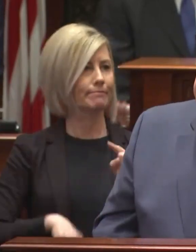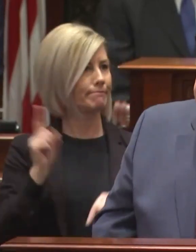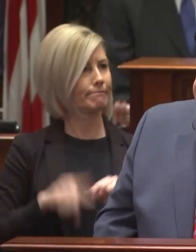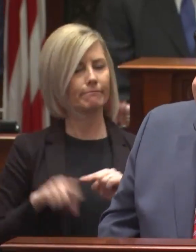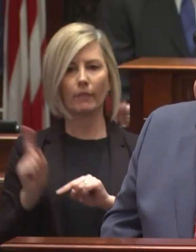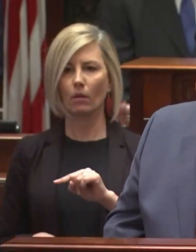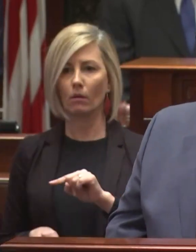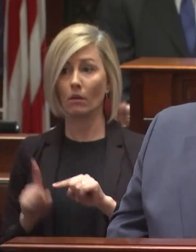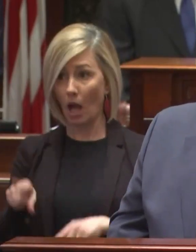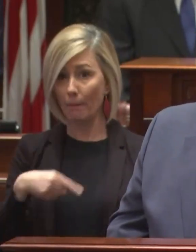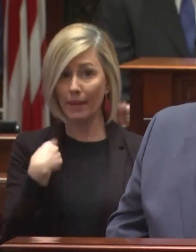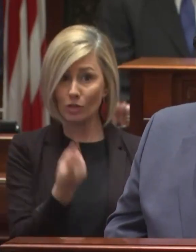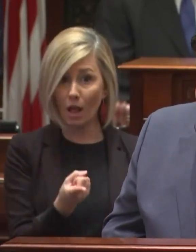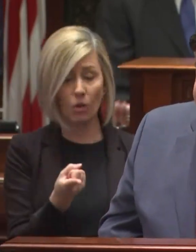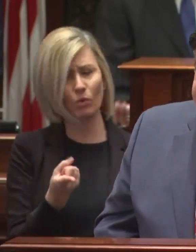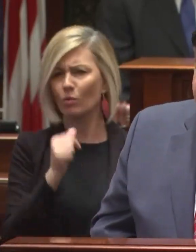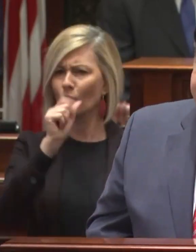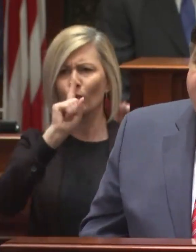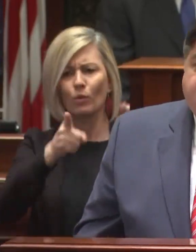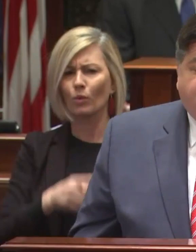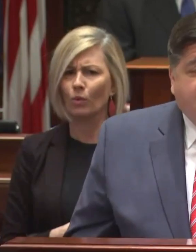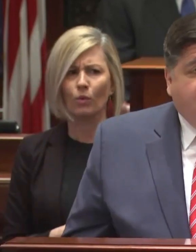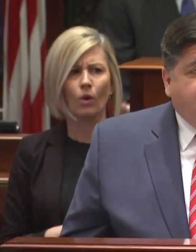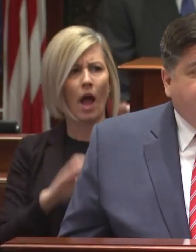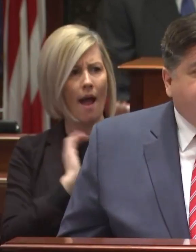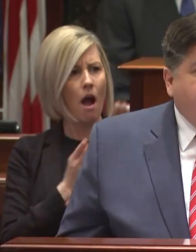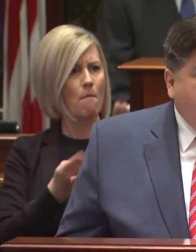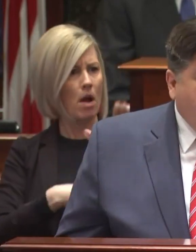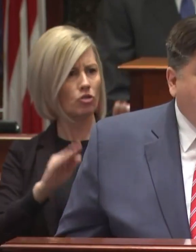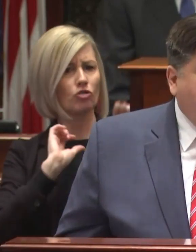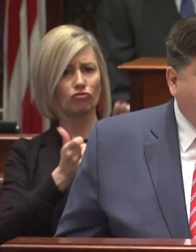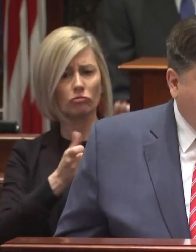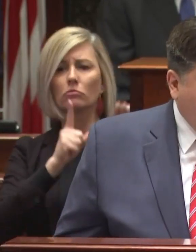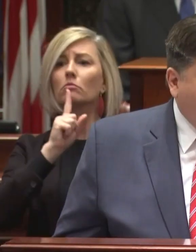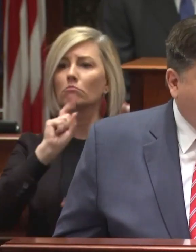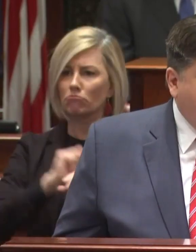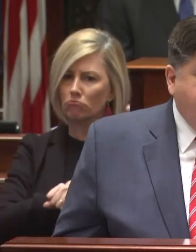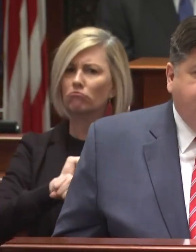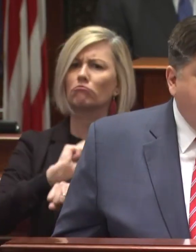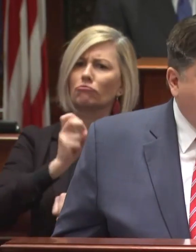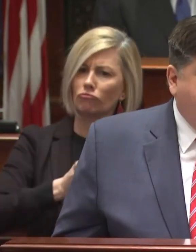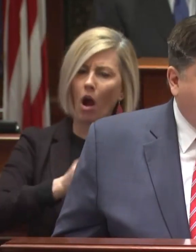here to tell you they are not. Our budget challenges are